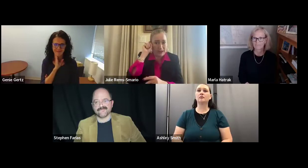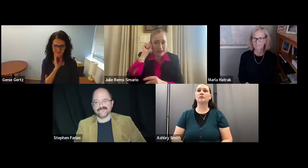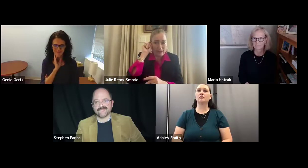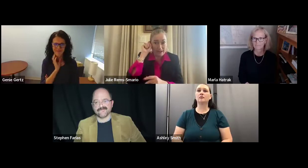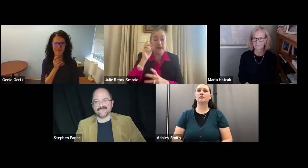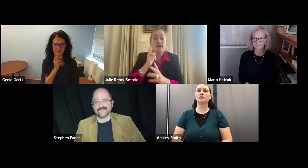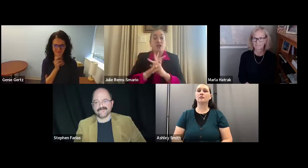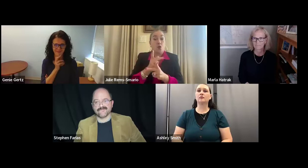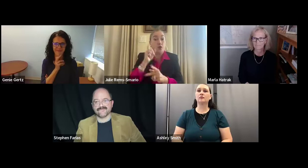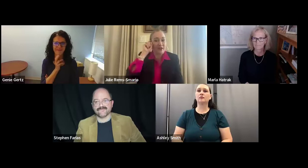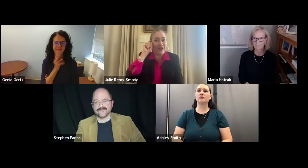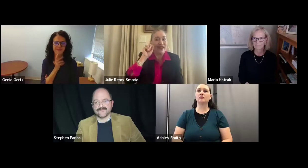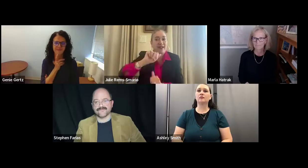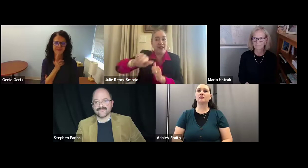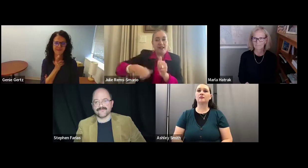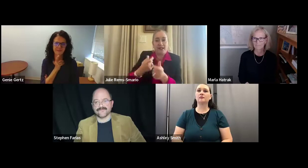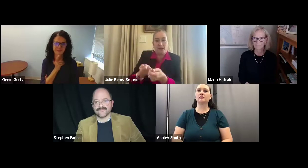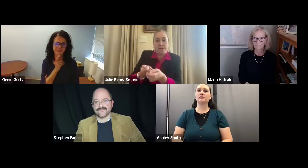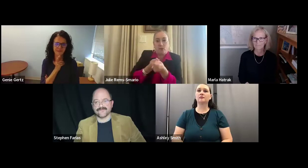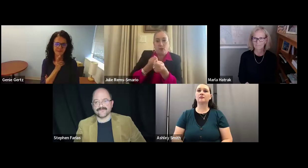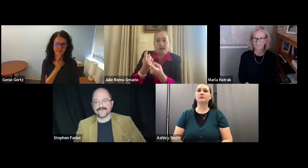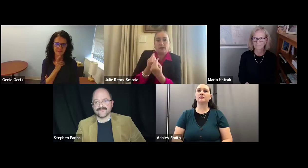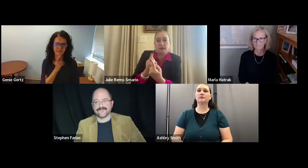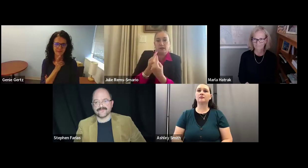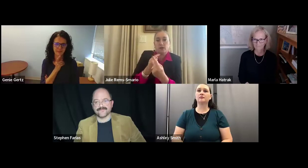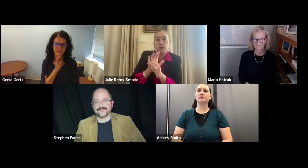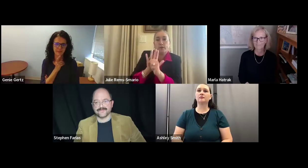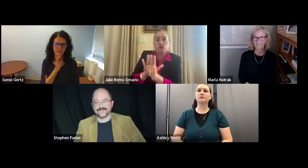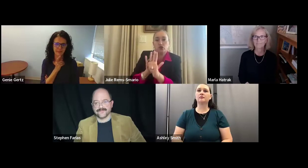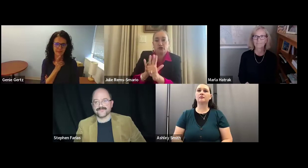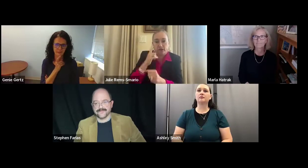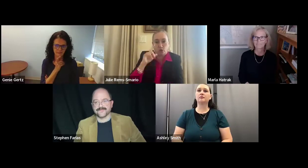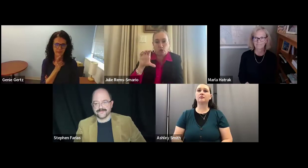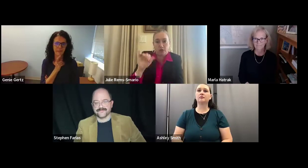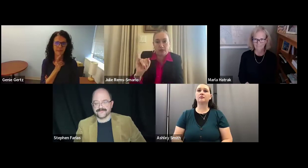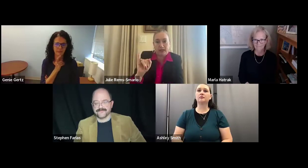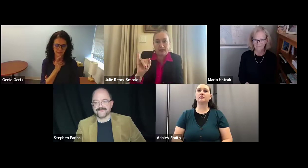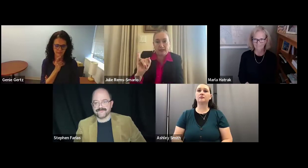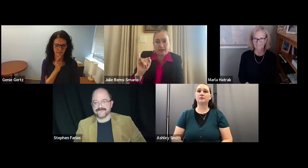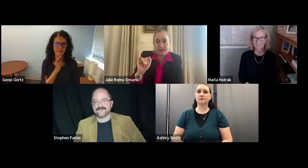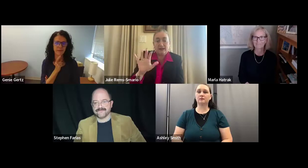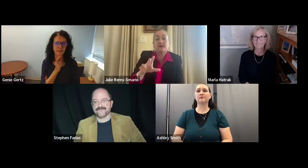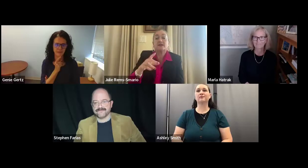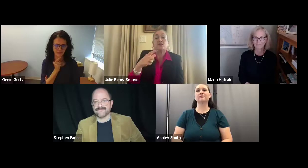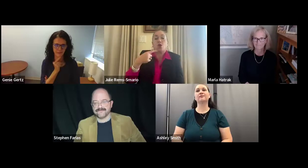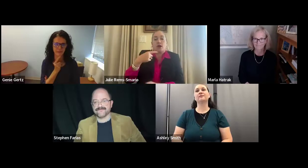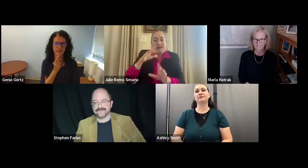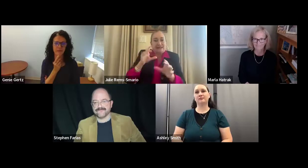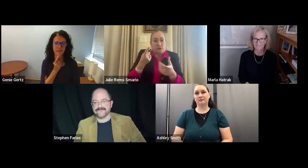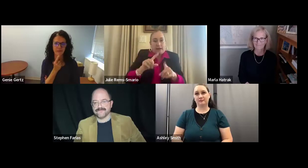So in exchange, they're given a loaner hearing aid as a way to pressurize and pull the